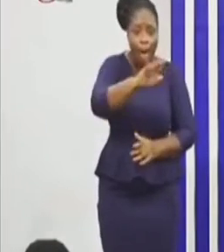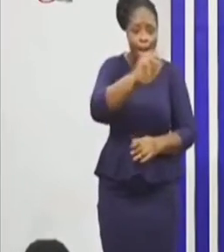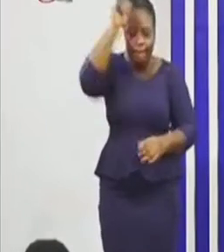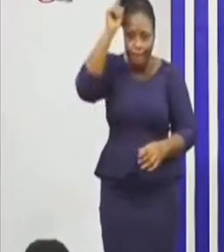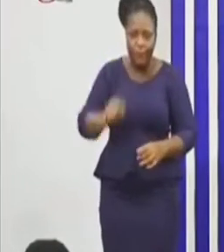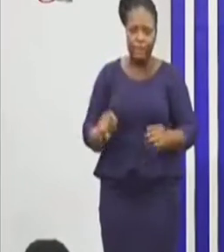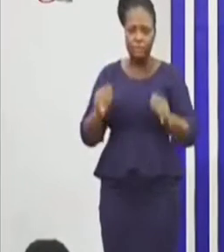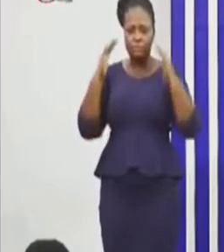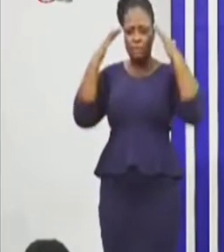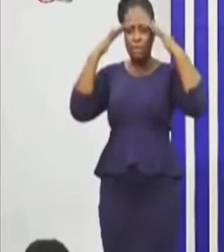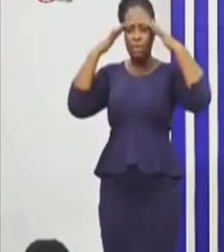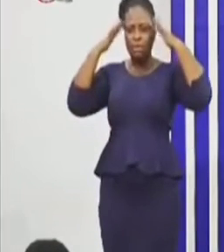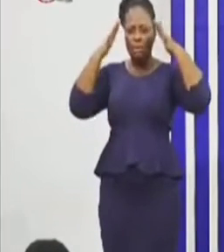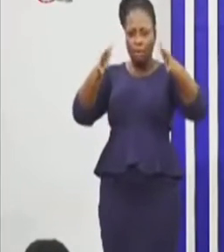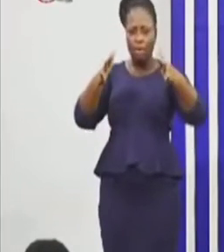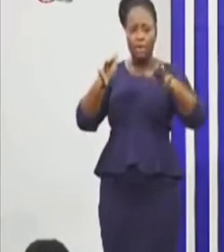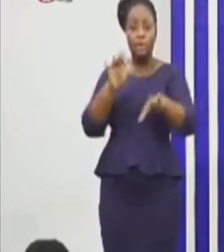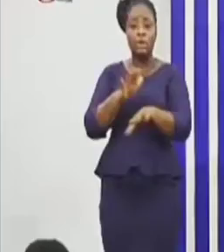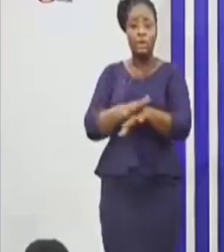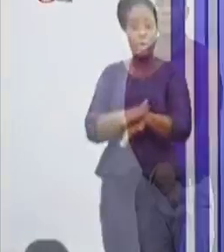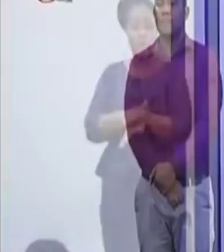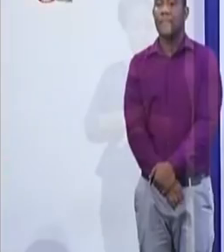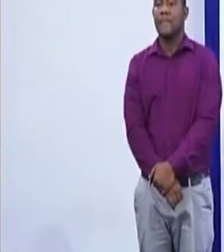see ya dream peace.